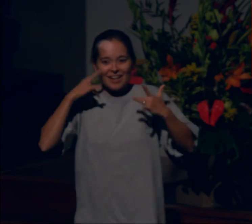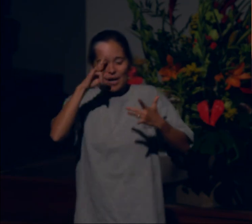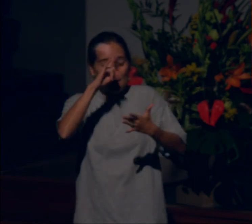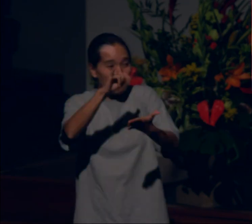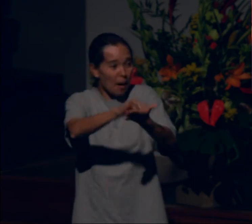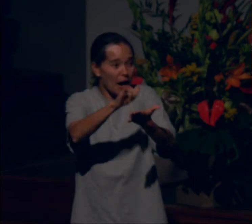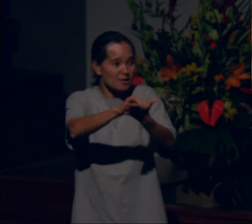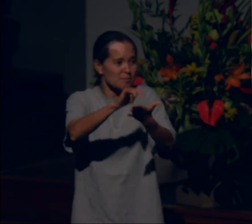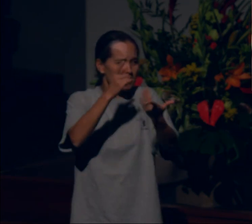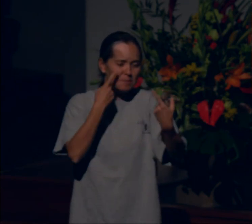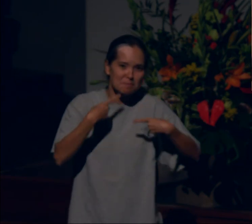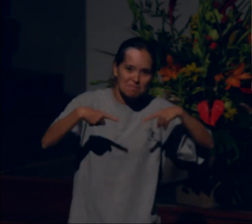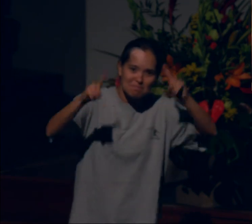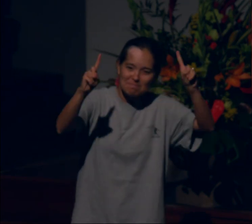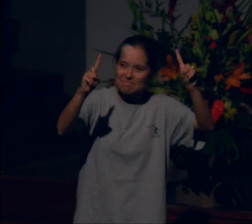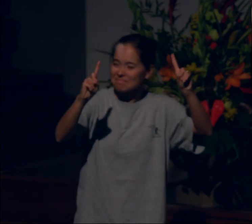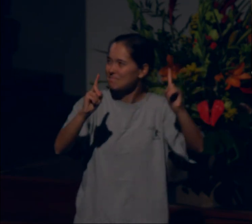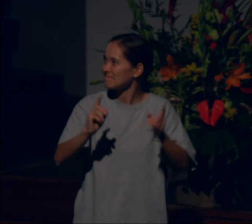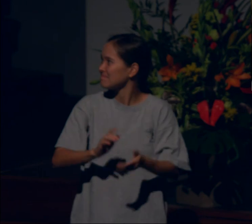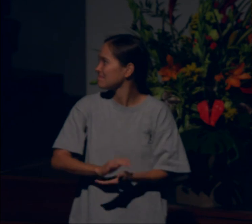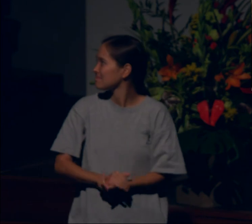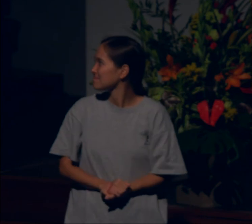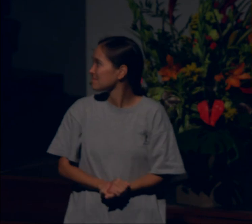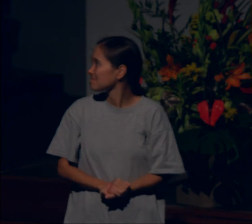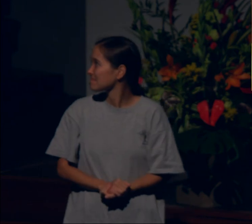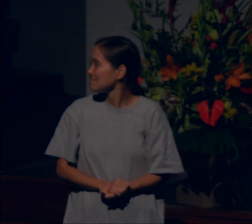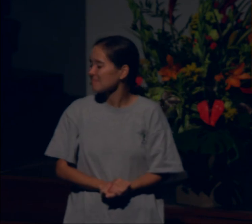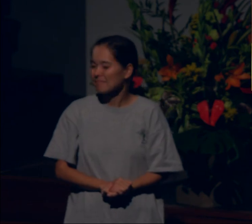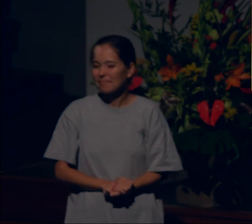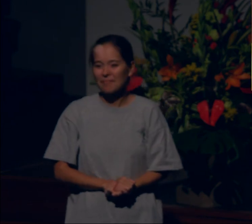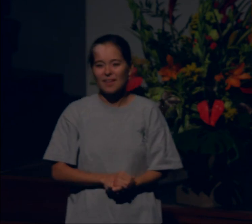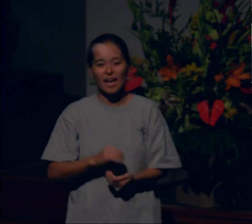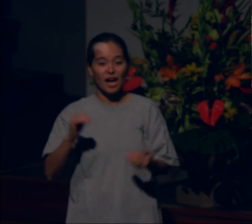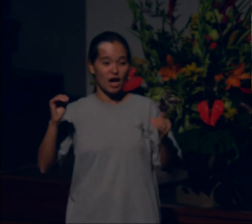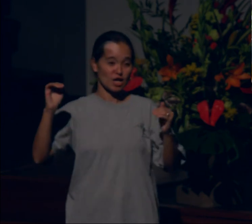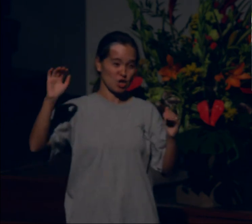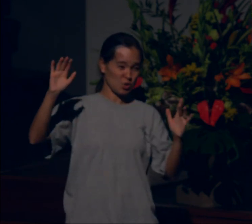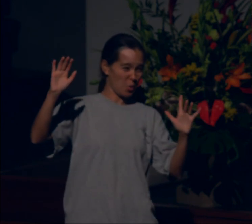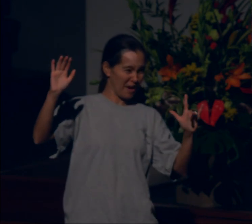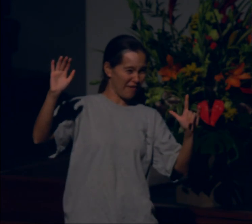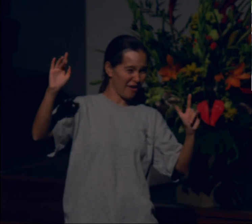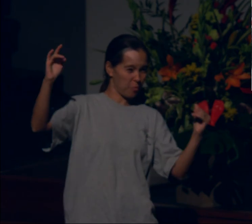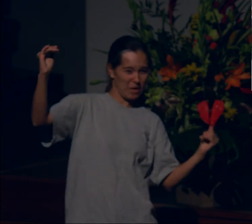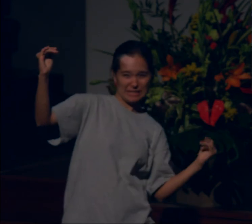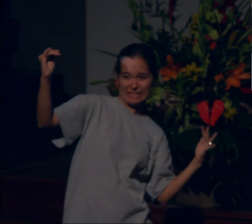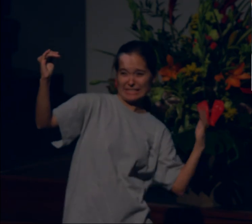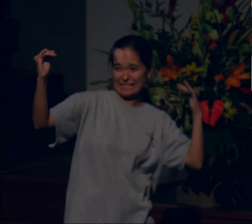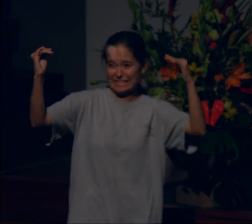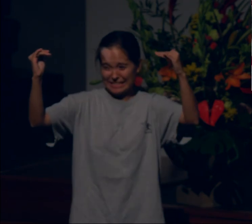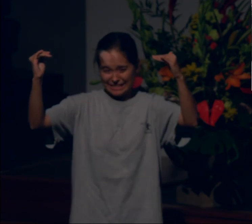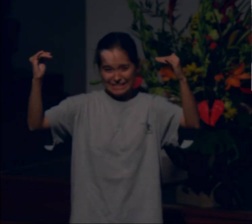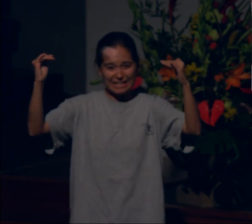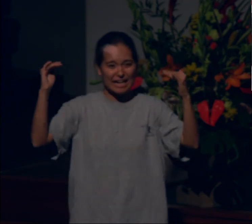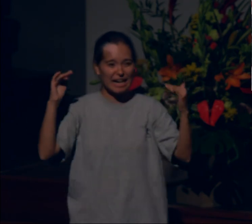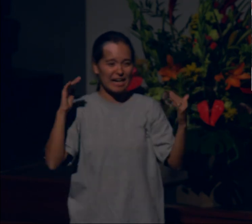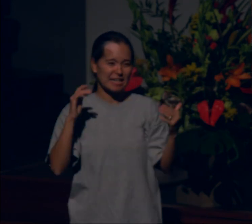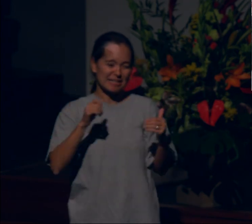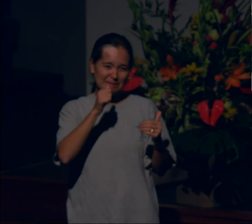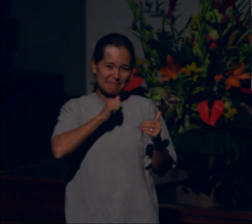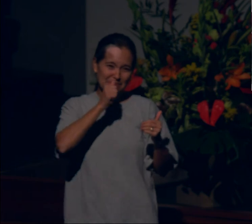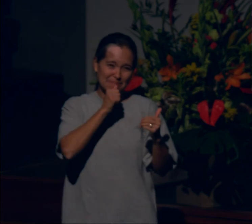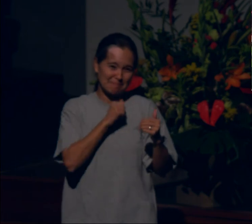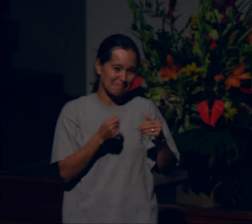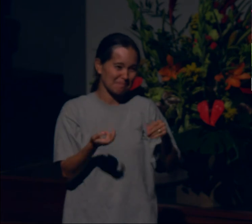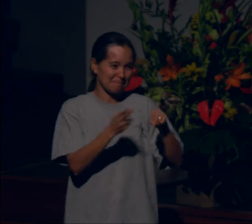impossible made real. Boy, you got to drop them to come back from a 25-point deficit when things are dire. But you put it on 12's